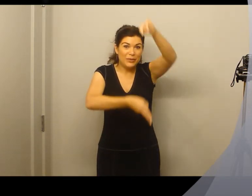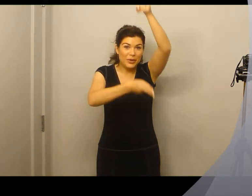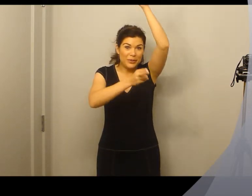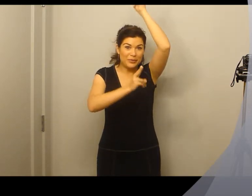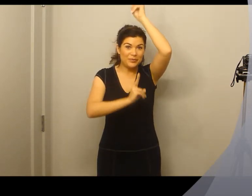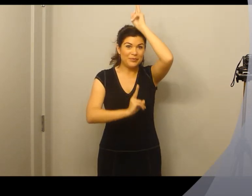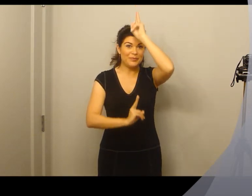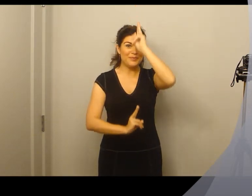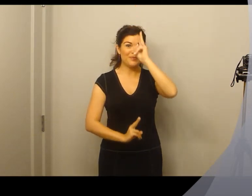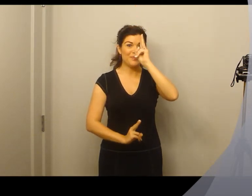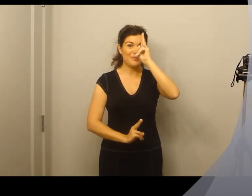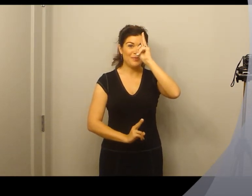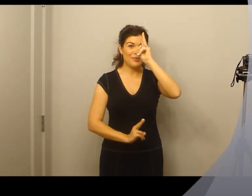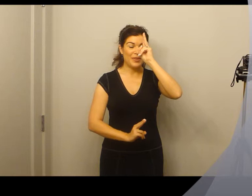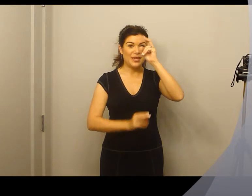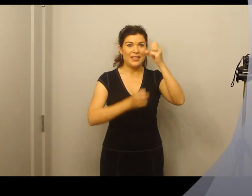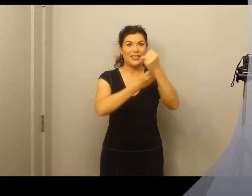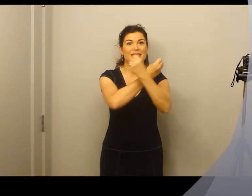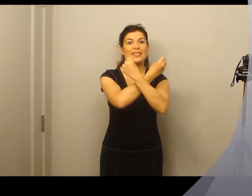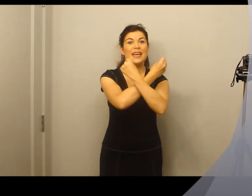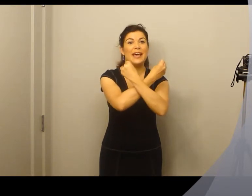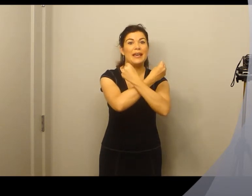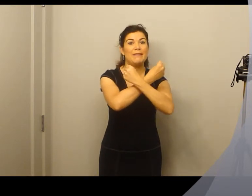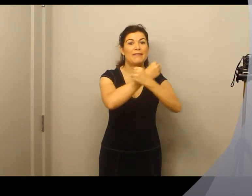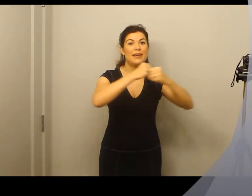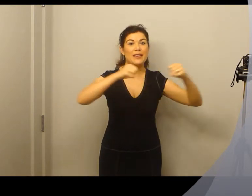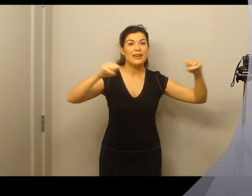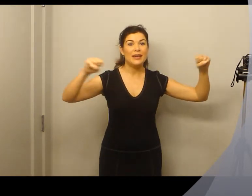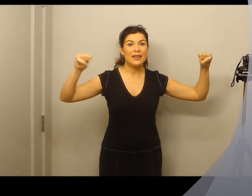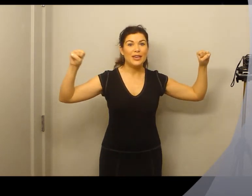hero. The Savior